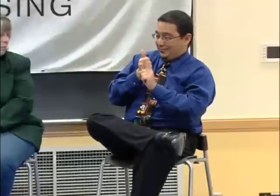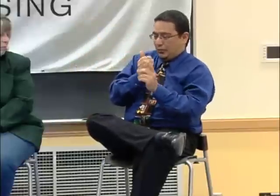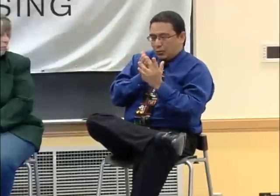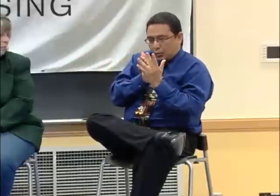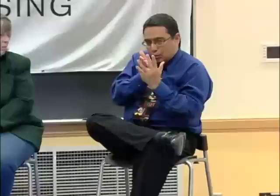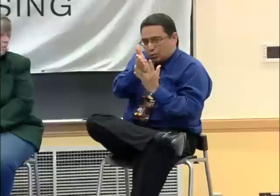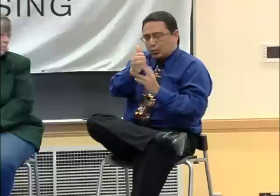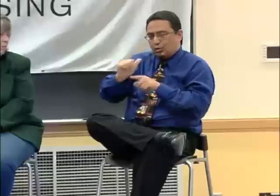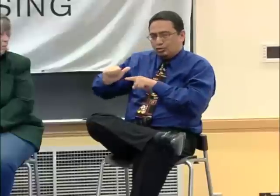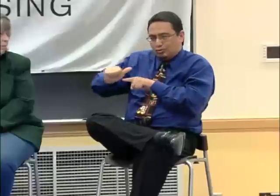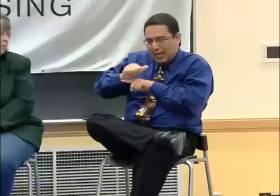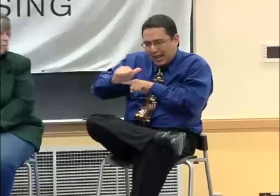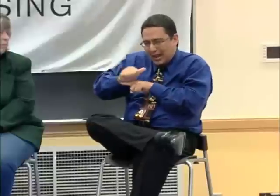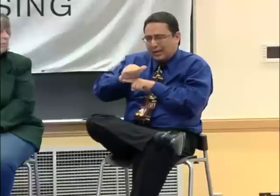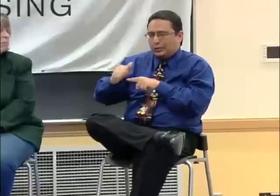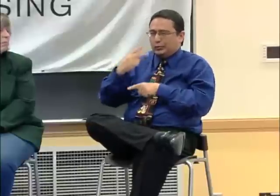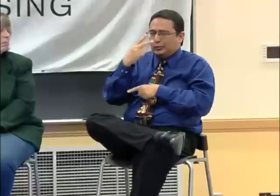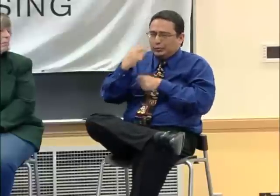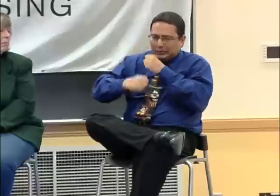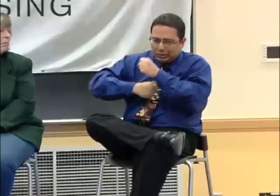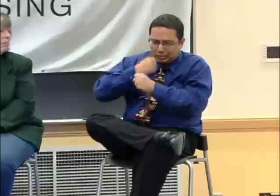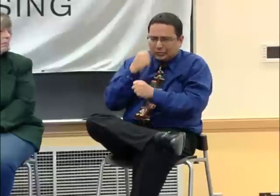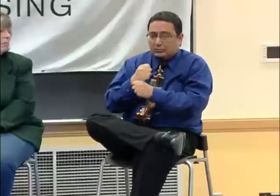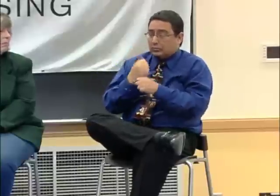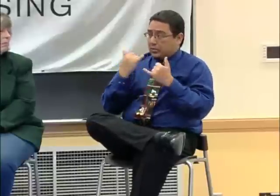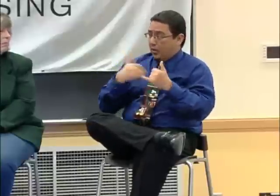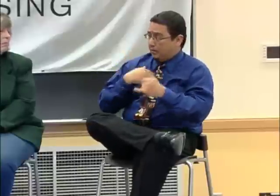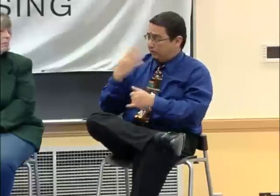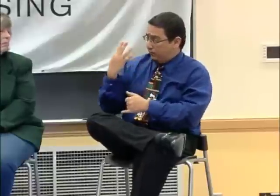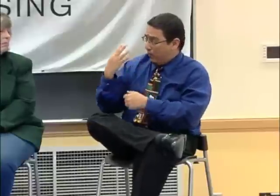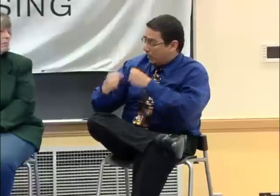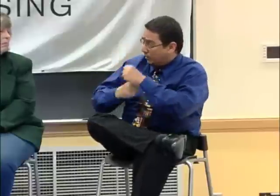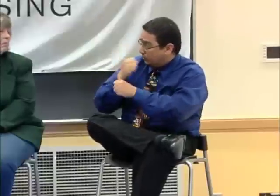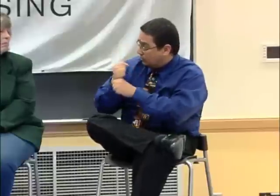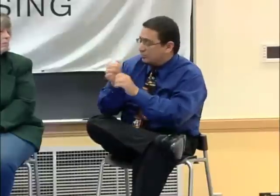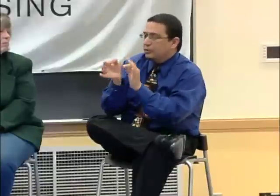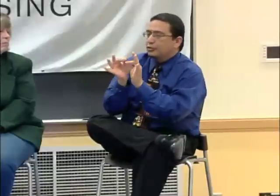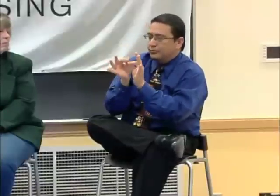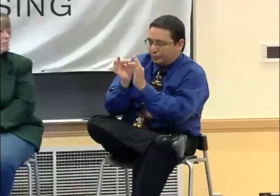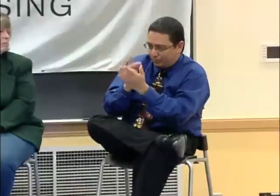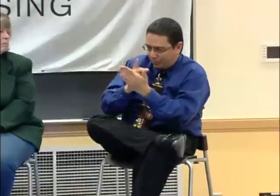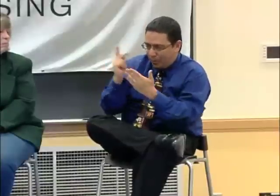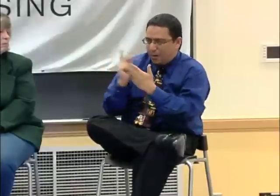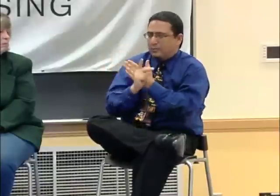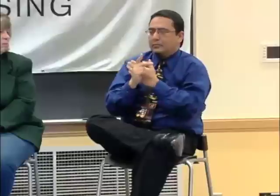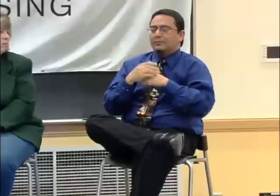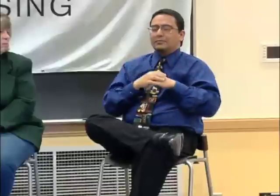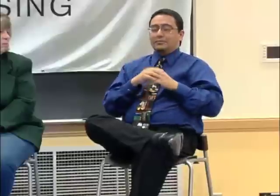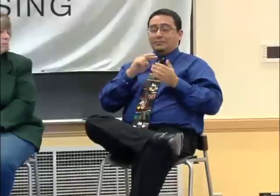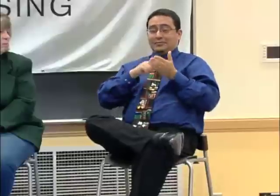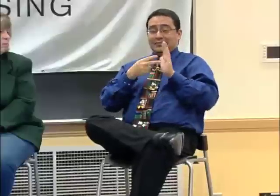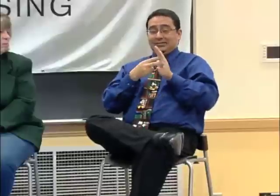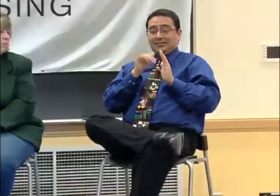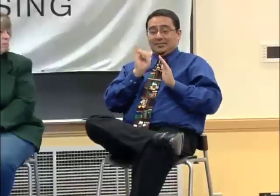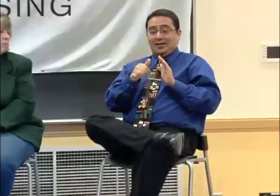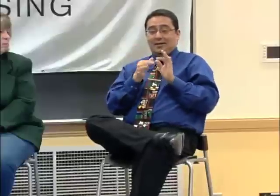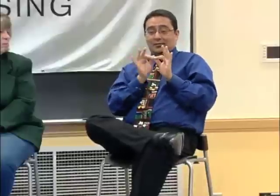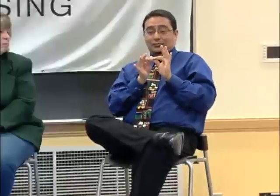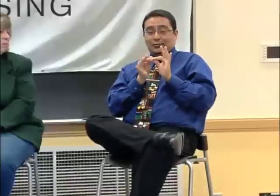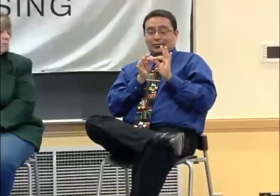the interpreter must have had training. 2, now I believe 4 years in an interpreter program,